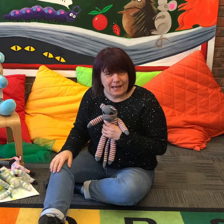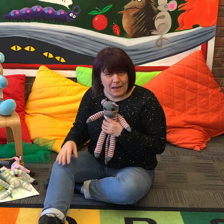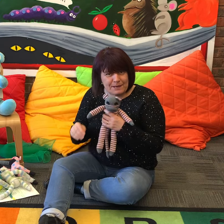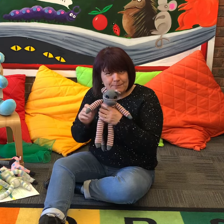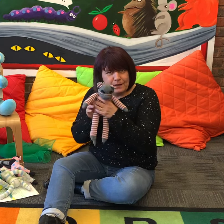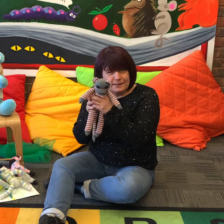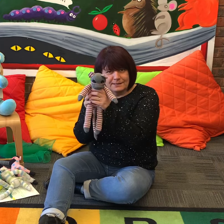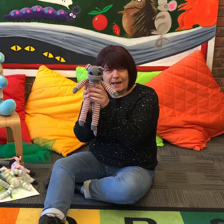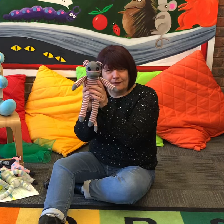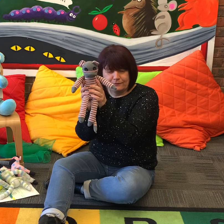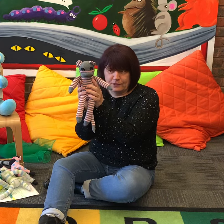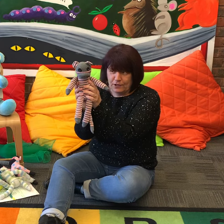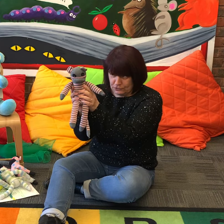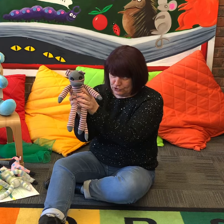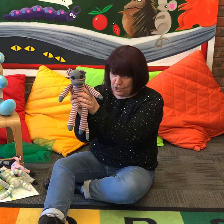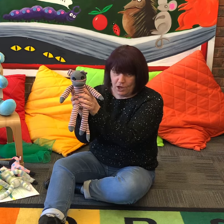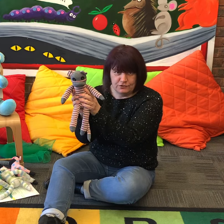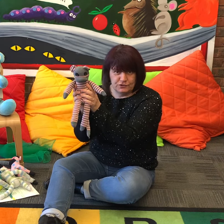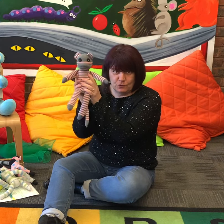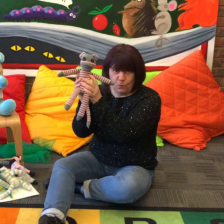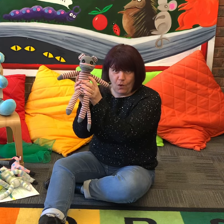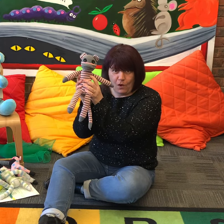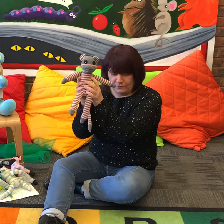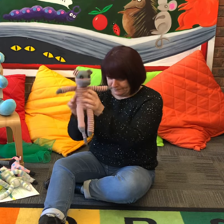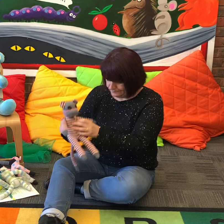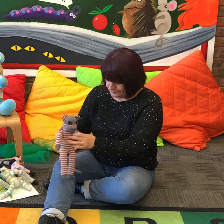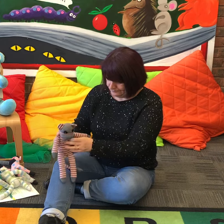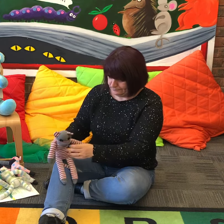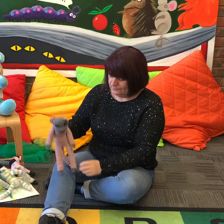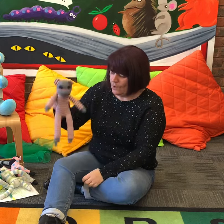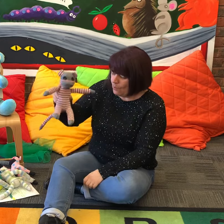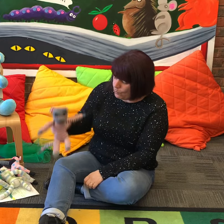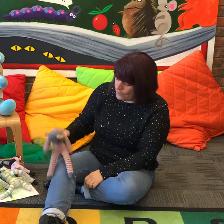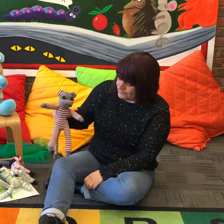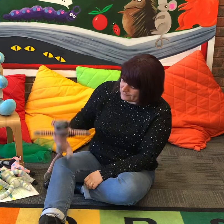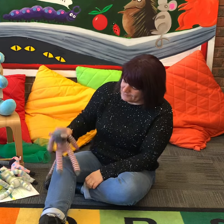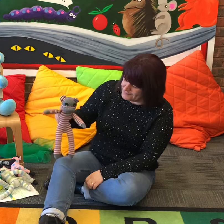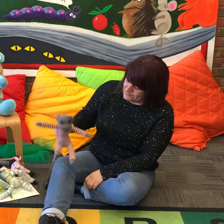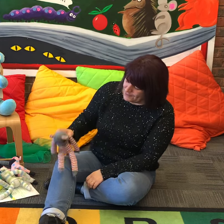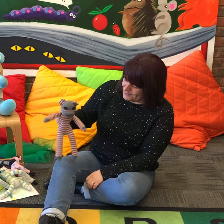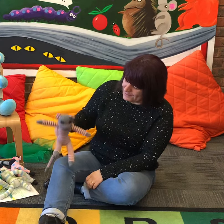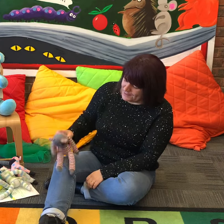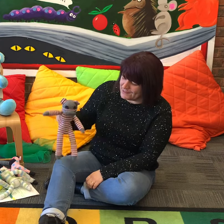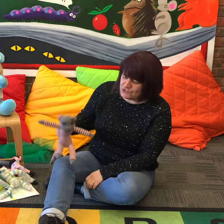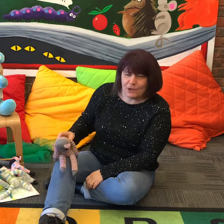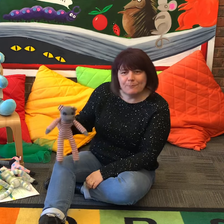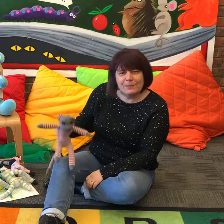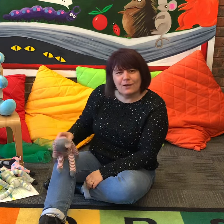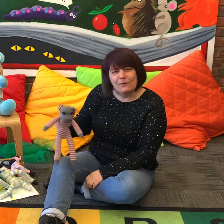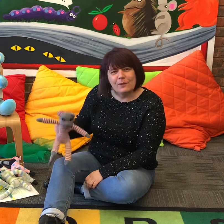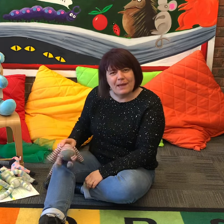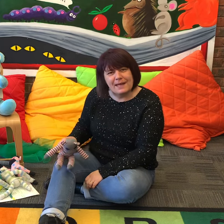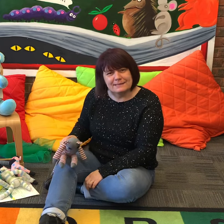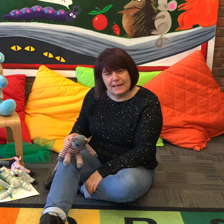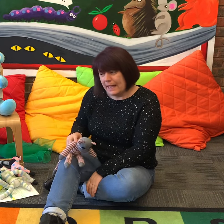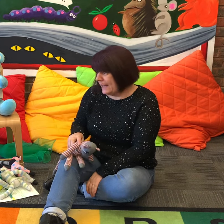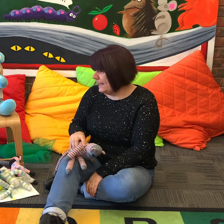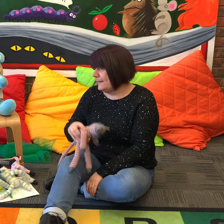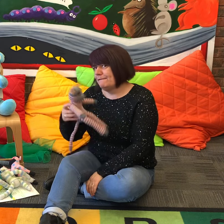many monkeys are left? Just one. One little monkey jumping on the bed. He